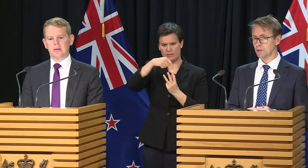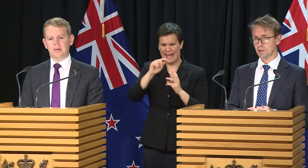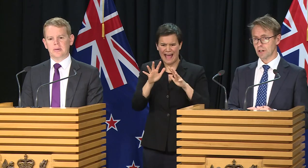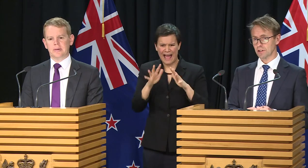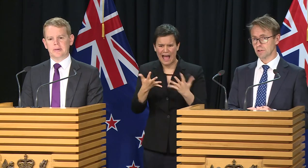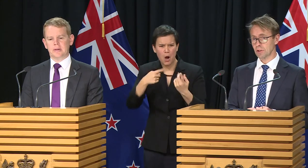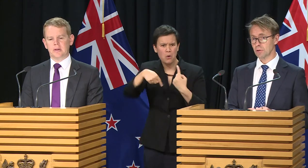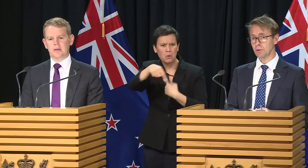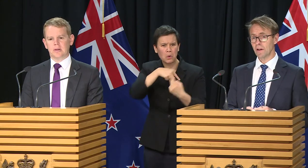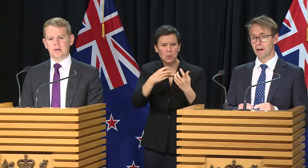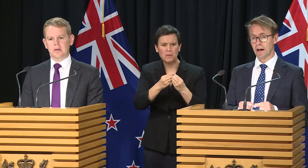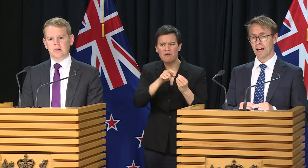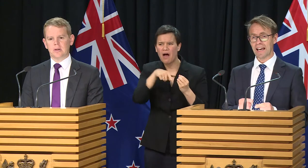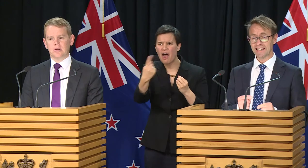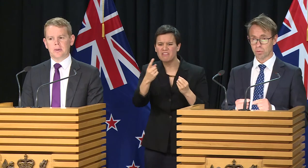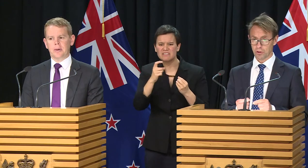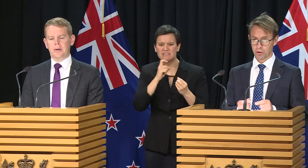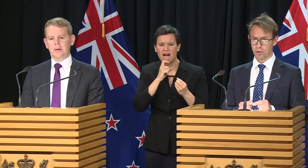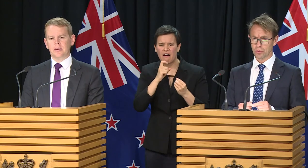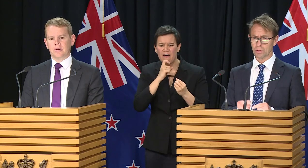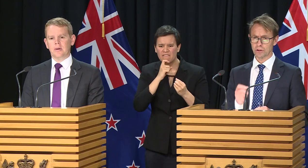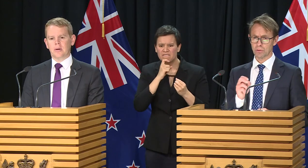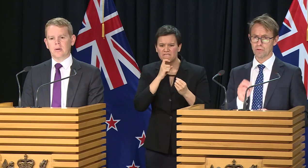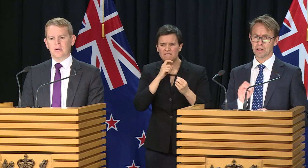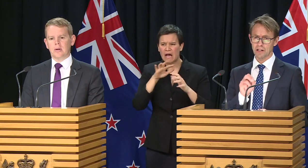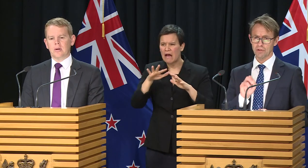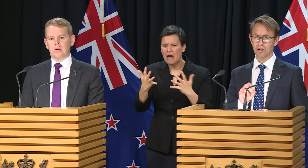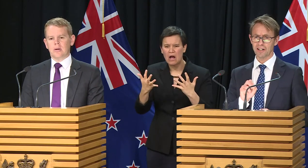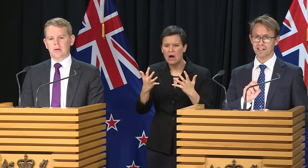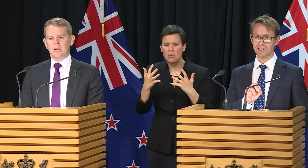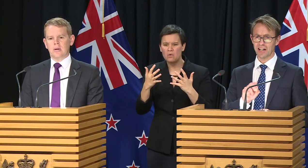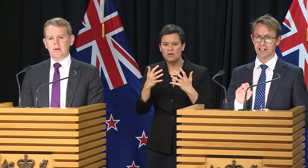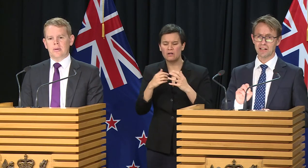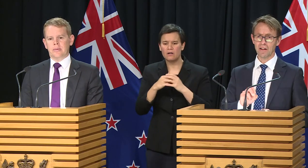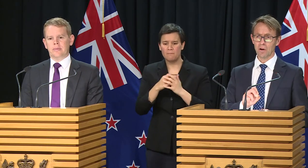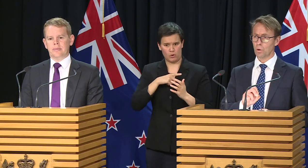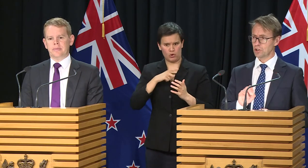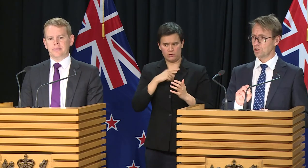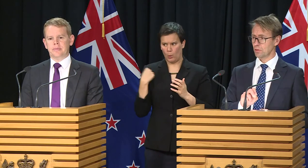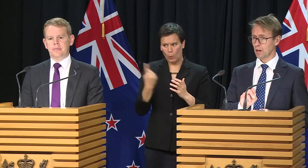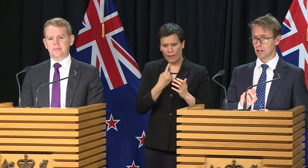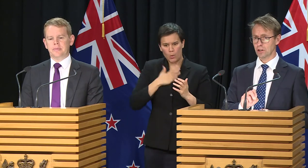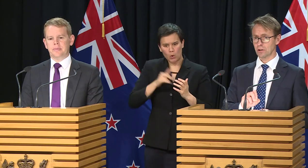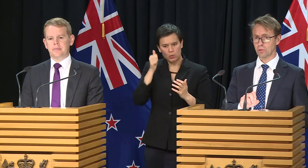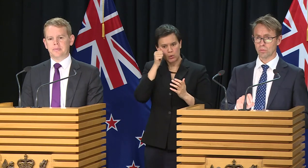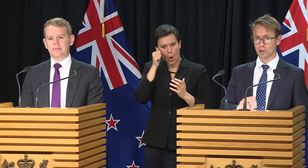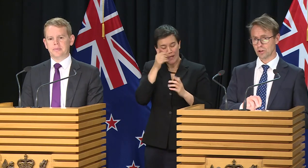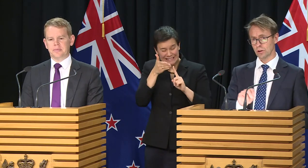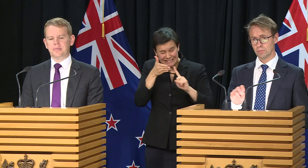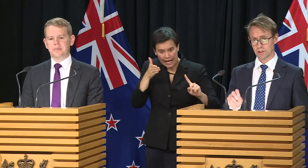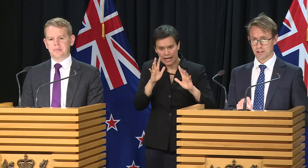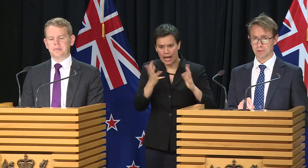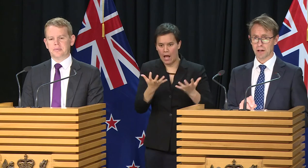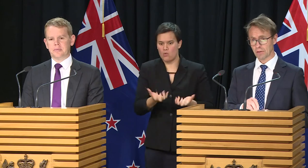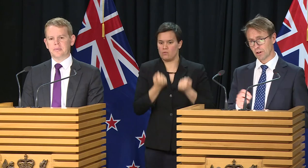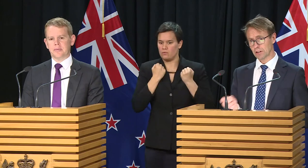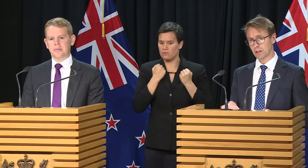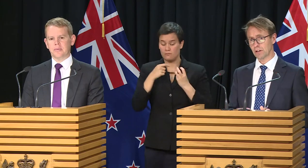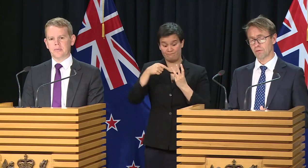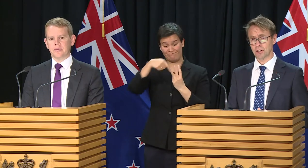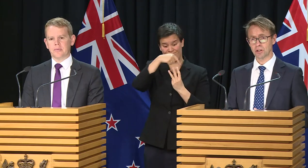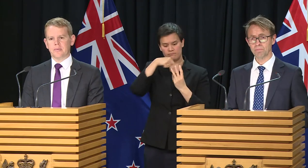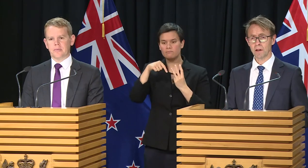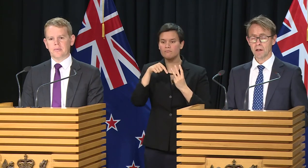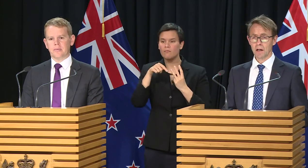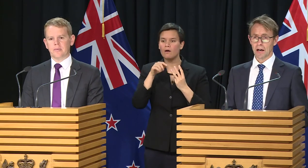ship, the Savannah Seville, had with crew, because we're very keen to find out exactly which interaction or which circumstance may have led